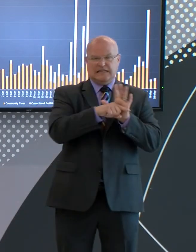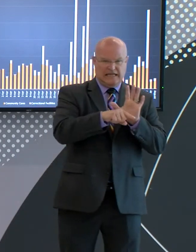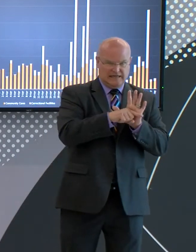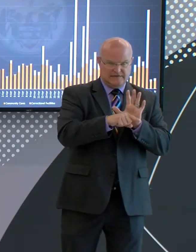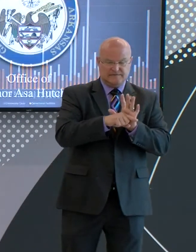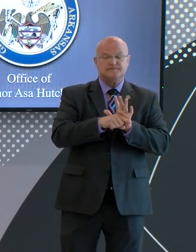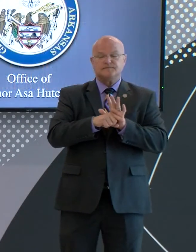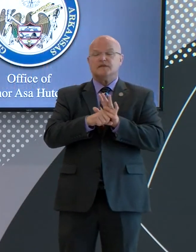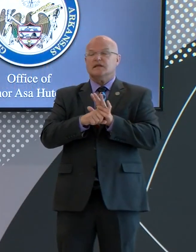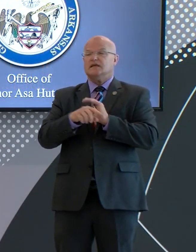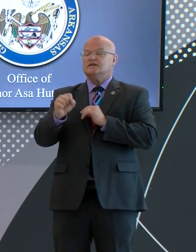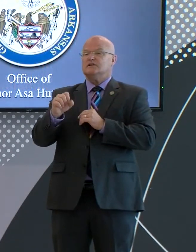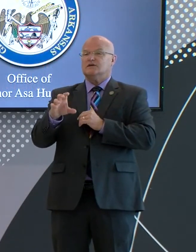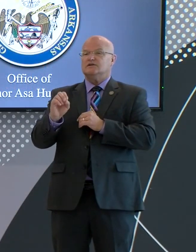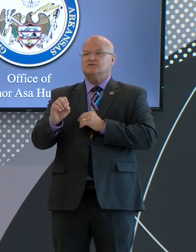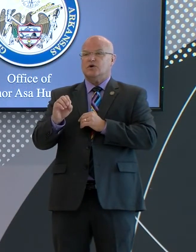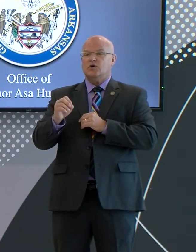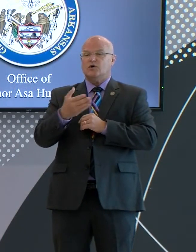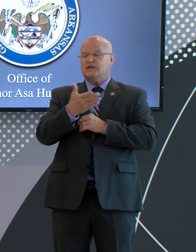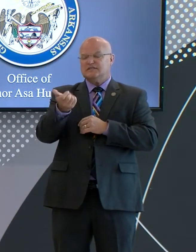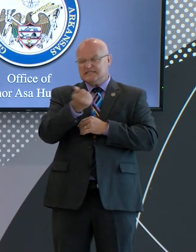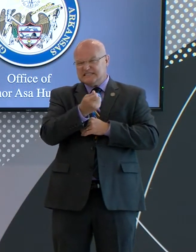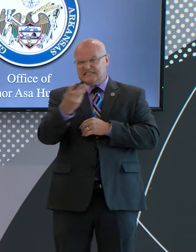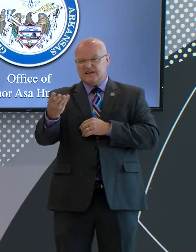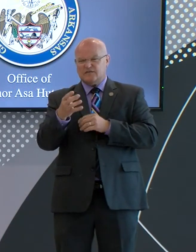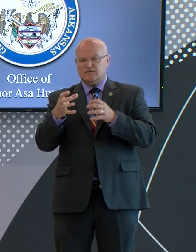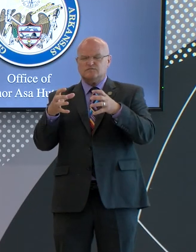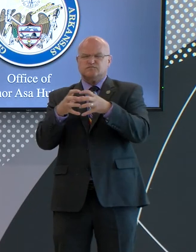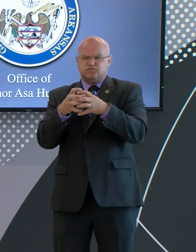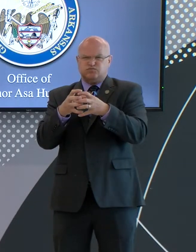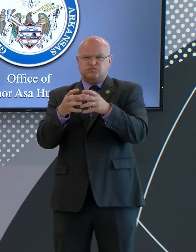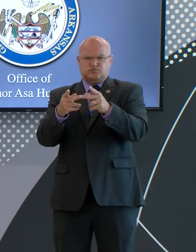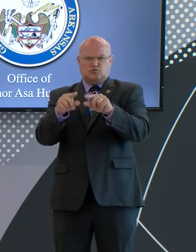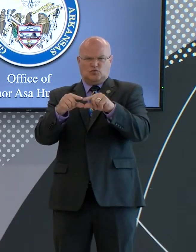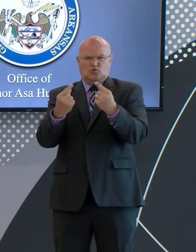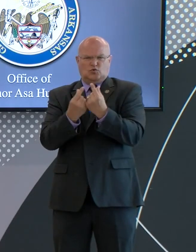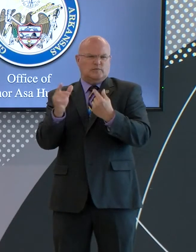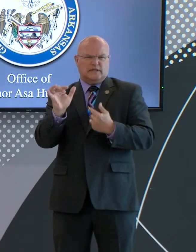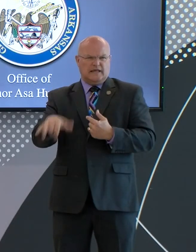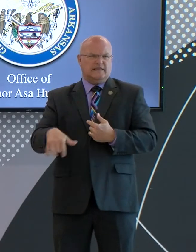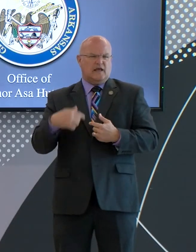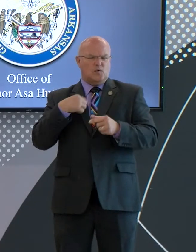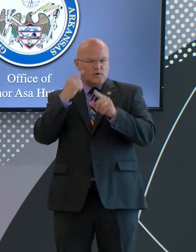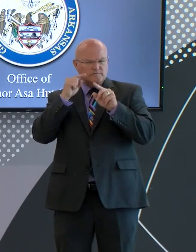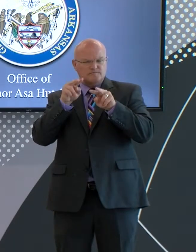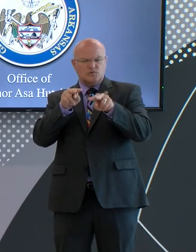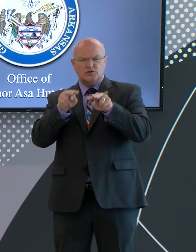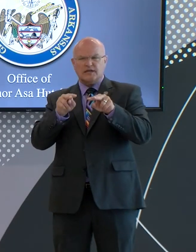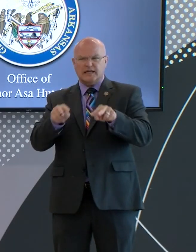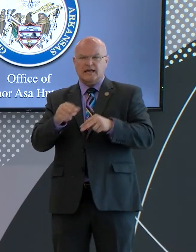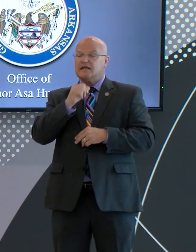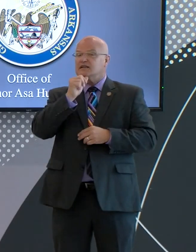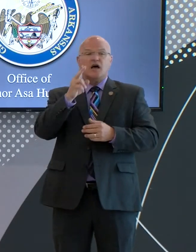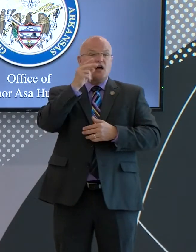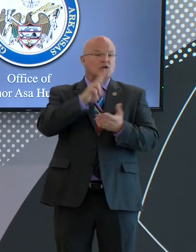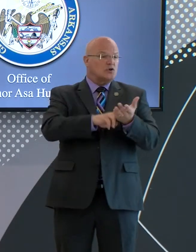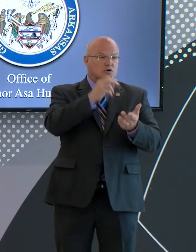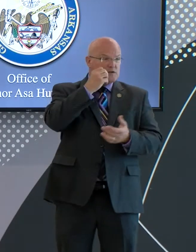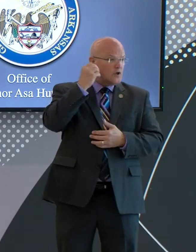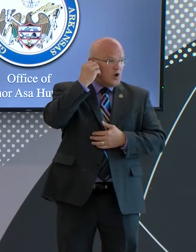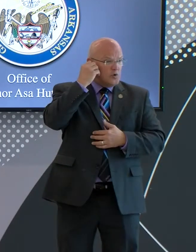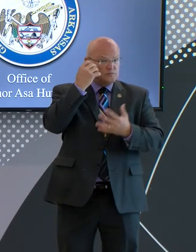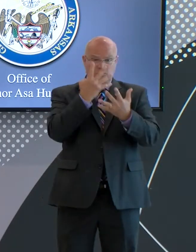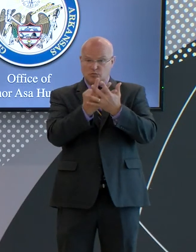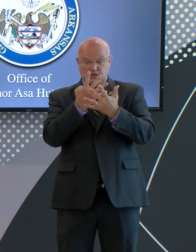negative. And so there's a number of these congregate settings that we're following, not just nursing homes